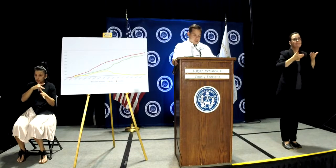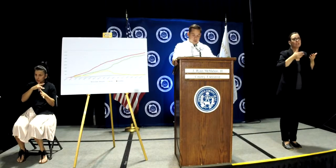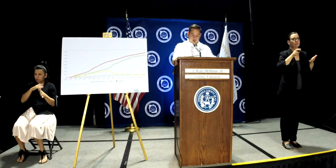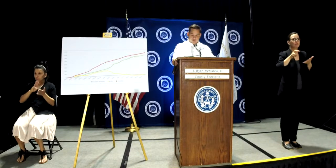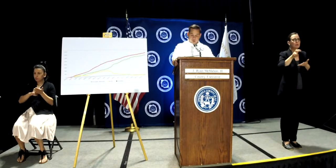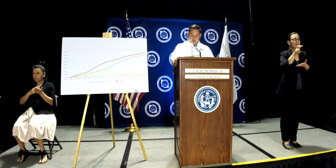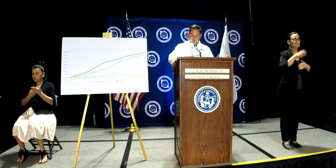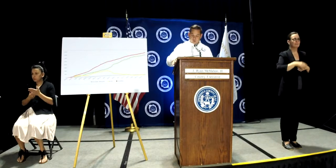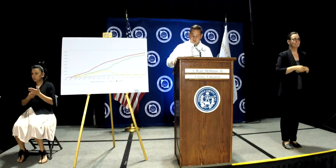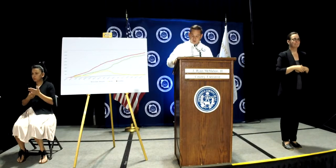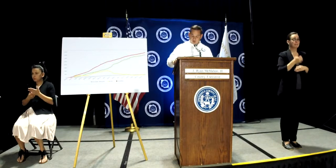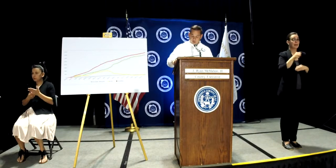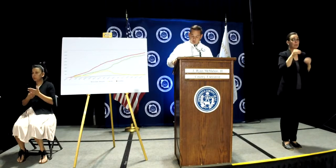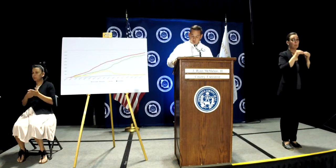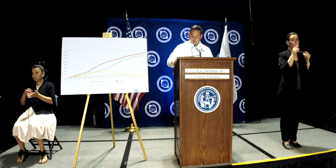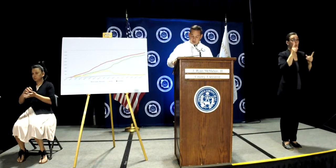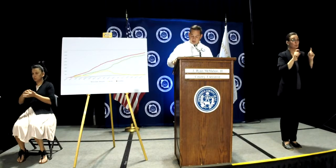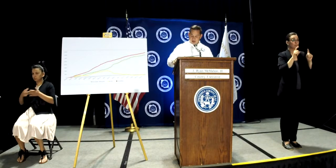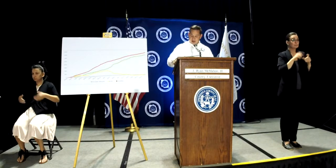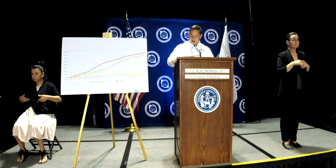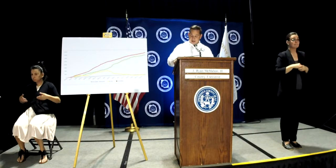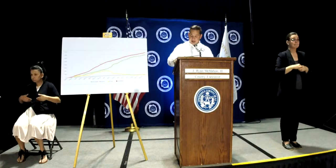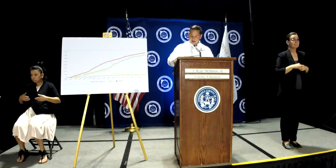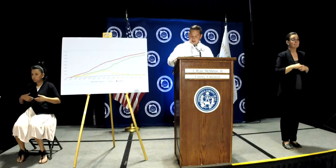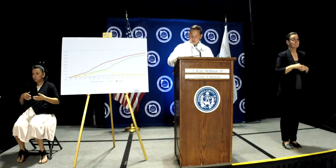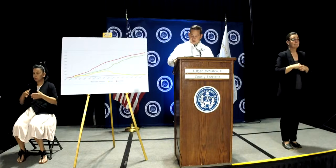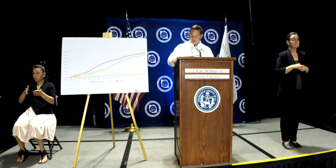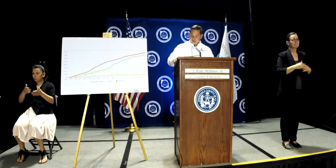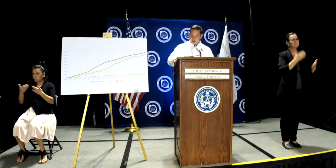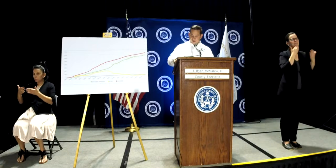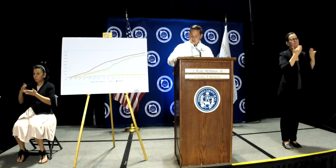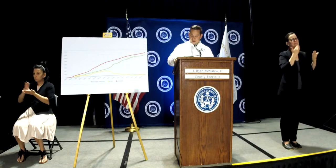Well, again, thank you, everybody. We will see you on Thursday. And